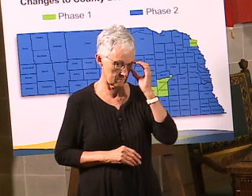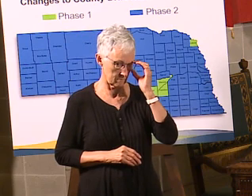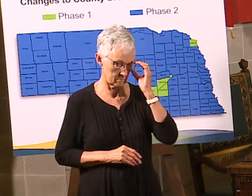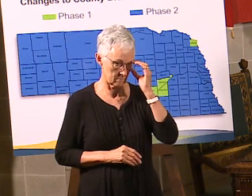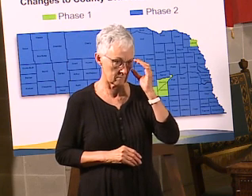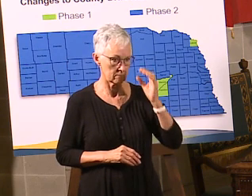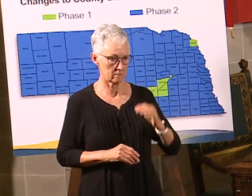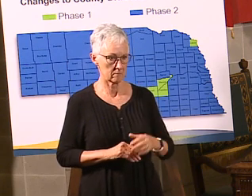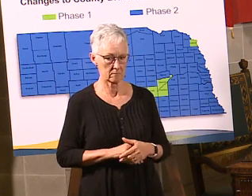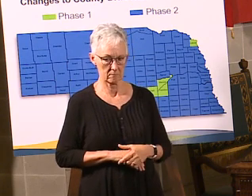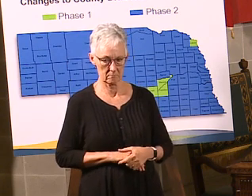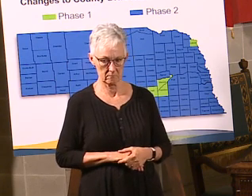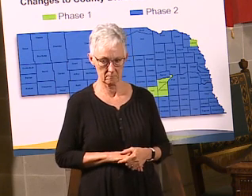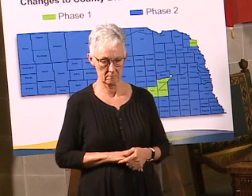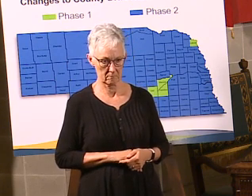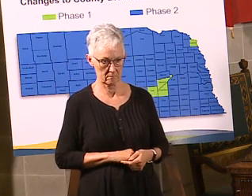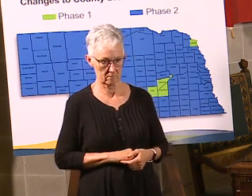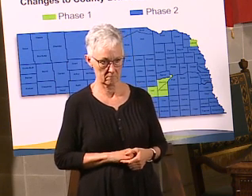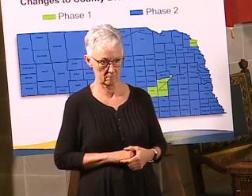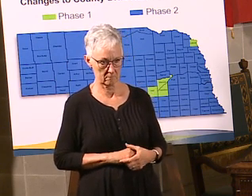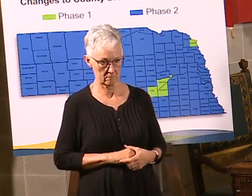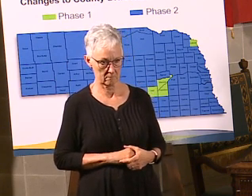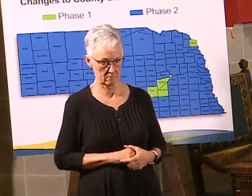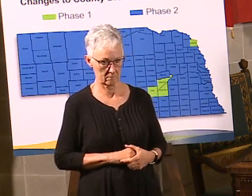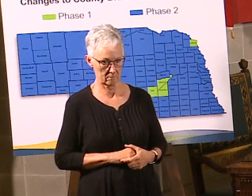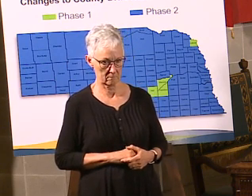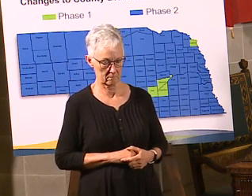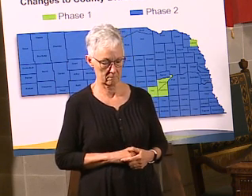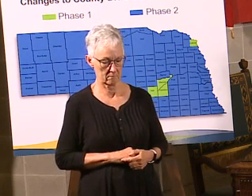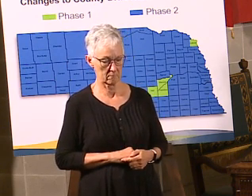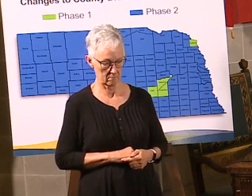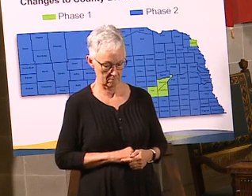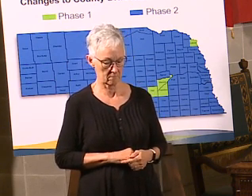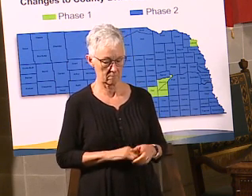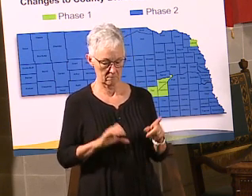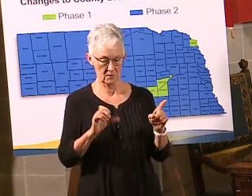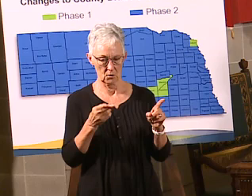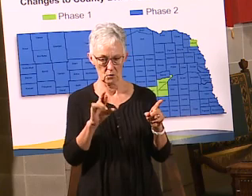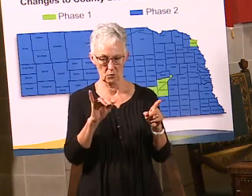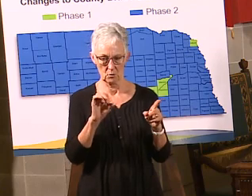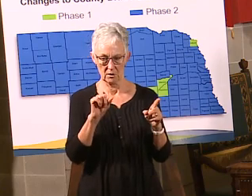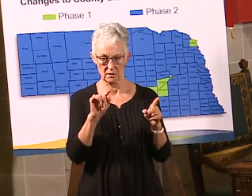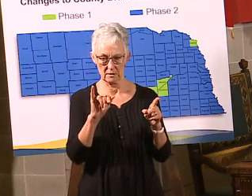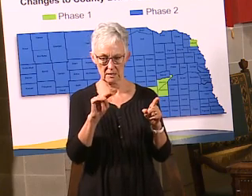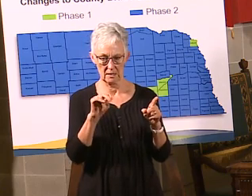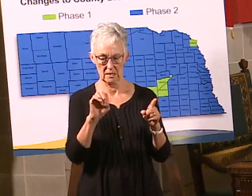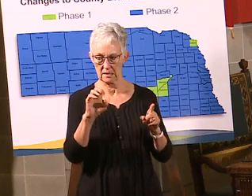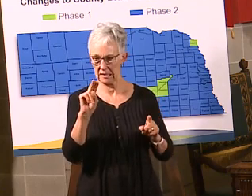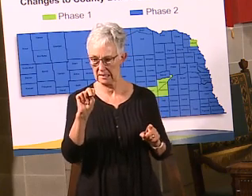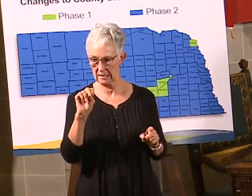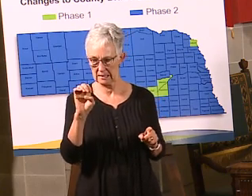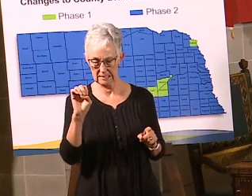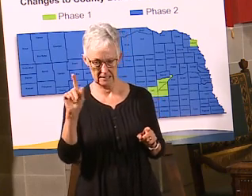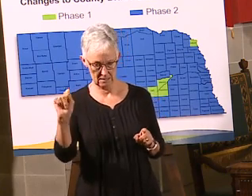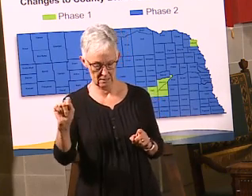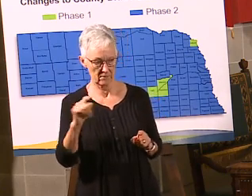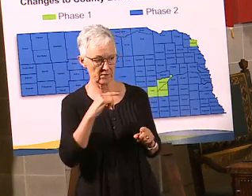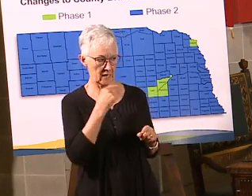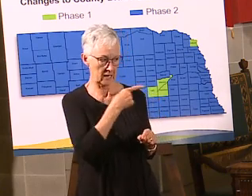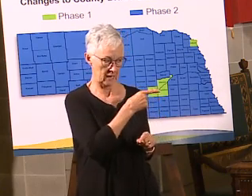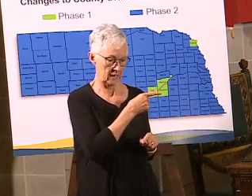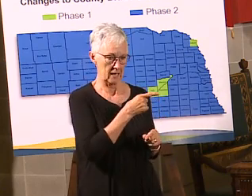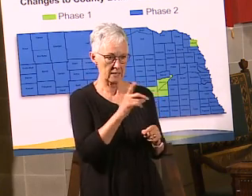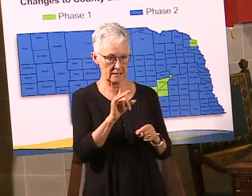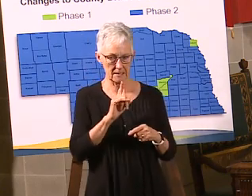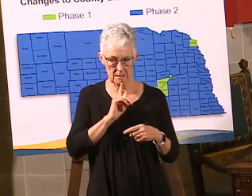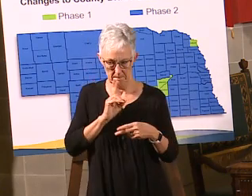builds stigma against hard-hit communities? What is your take on that? So Christine, NET is saying, hey, I pointed out that part of the issue